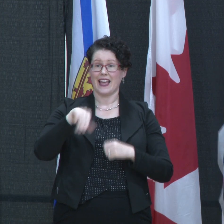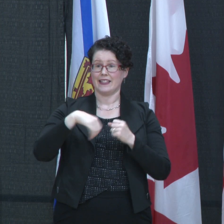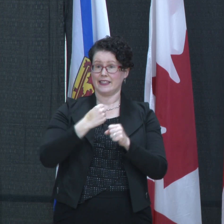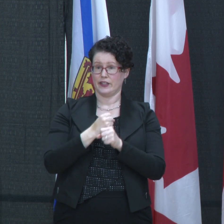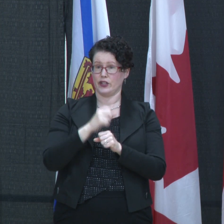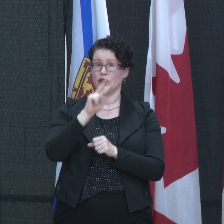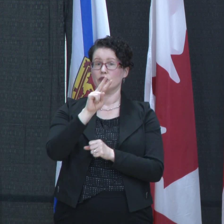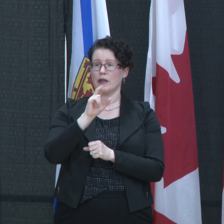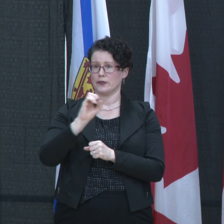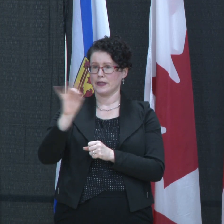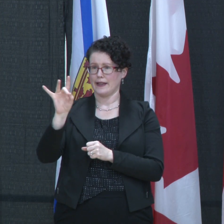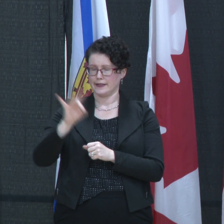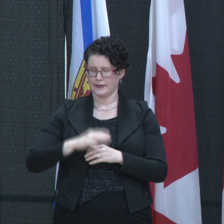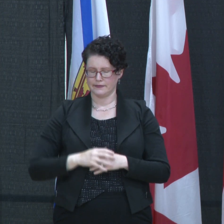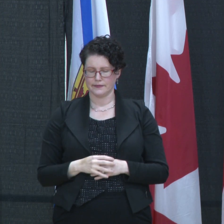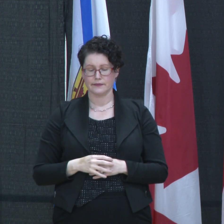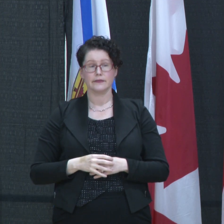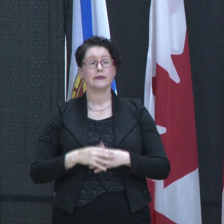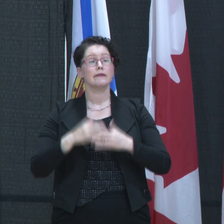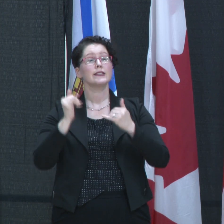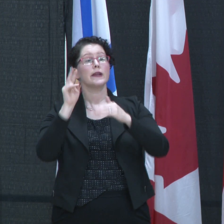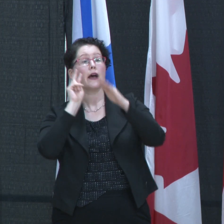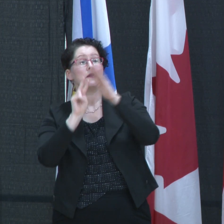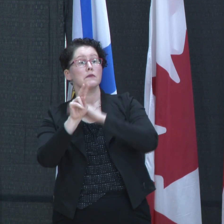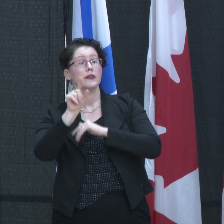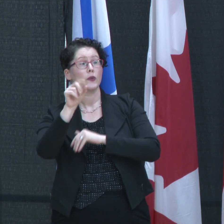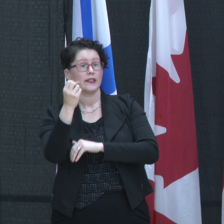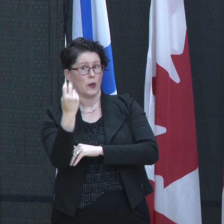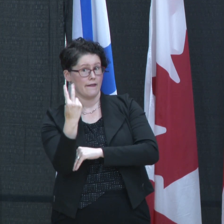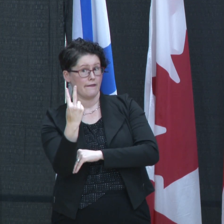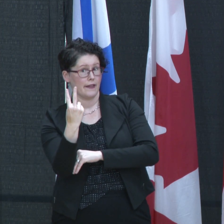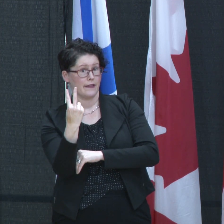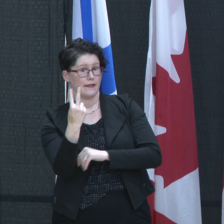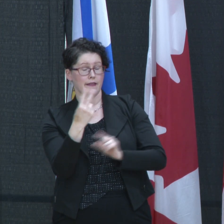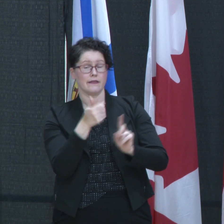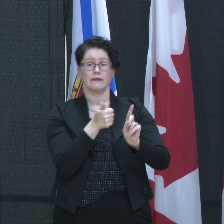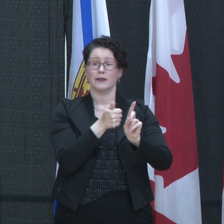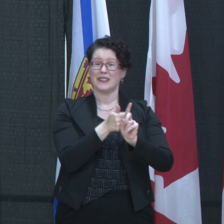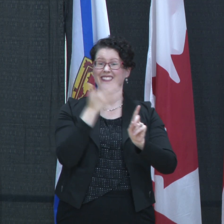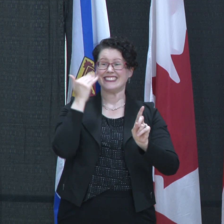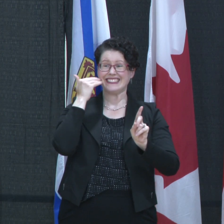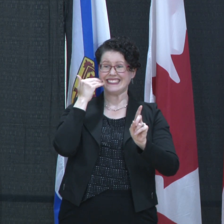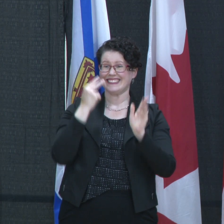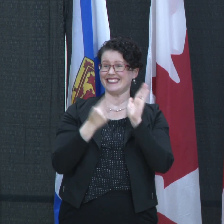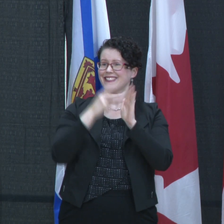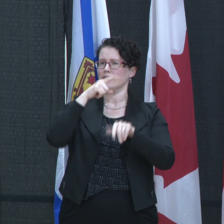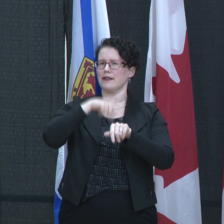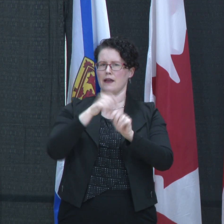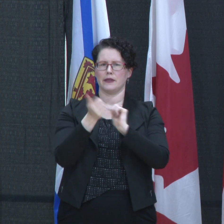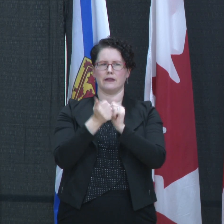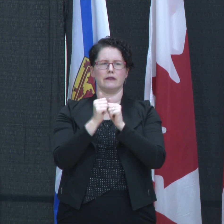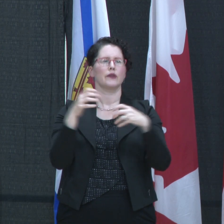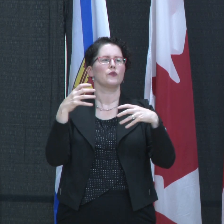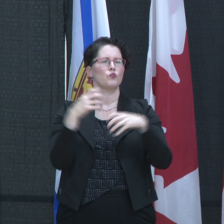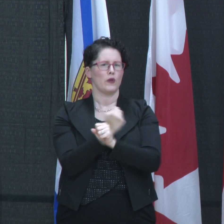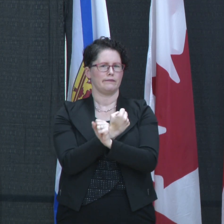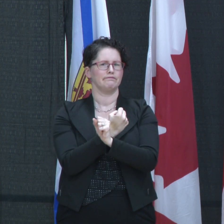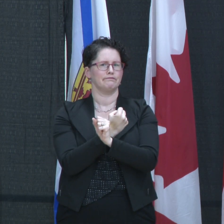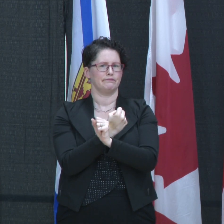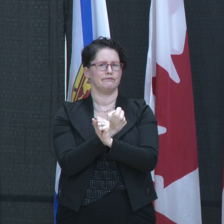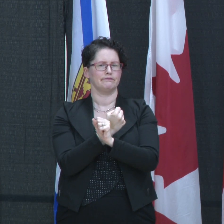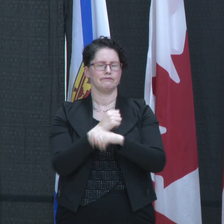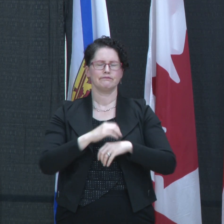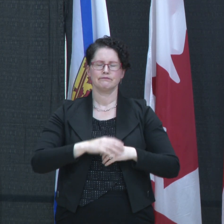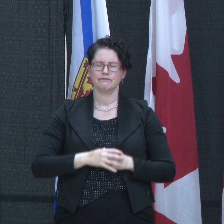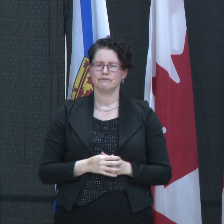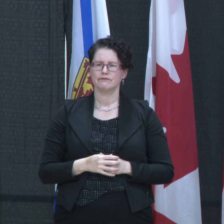fast forward time now to 2012. Barack Obama has just won his second presidential election. He